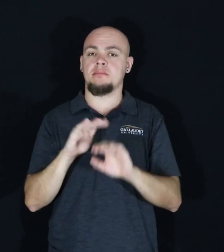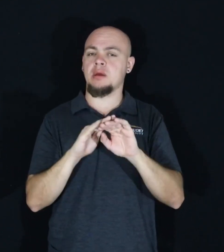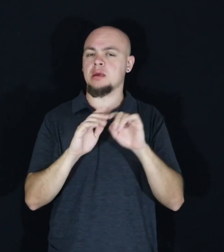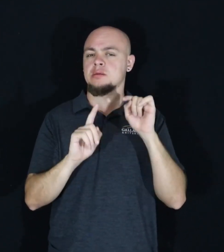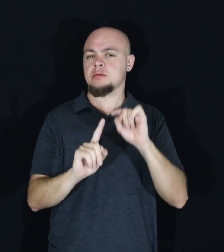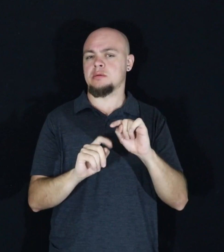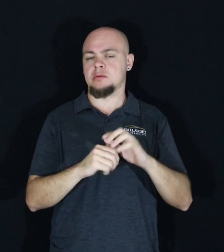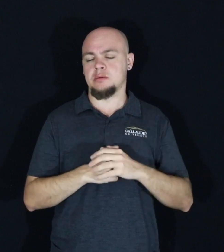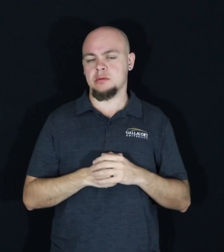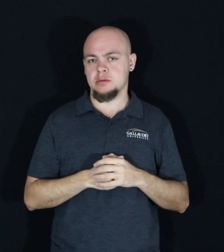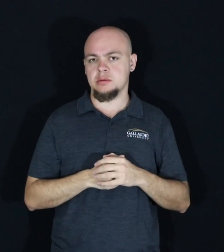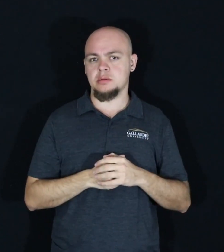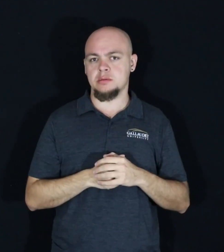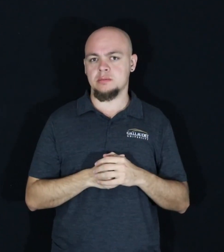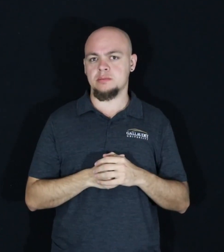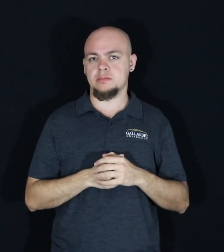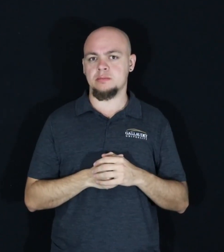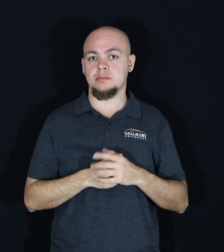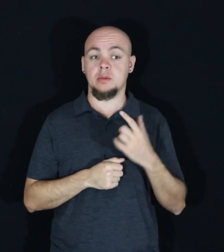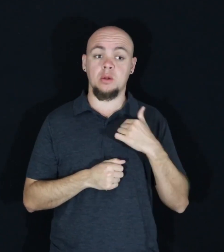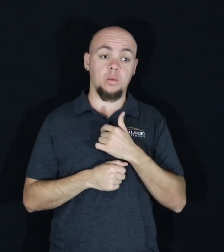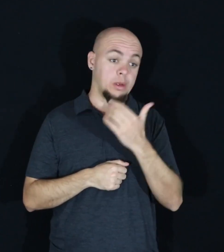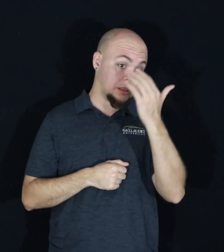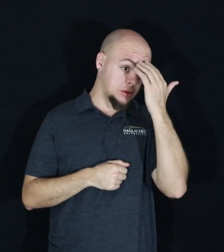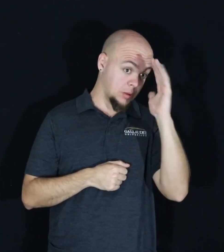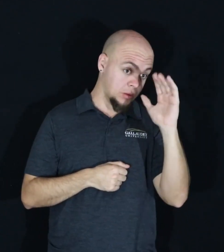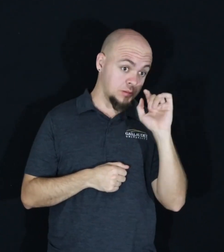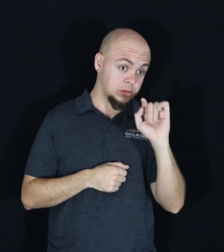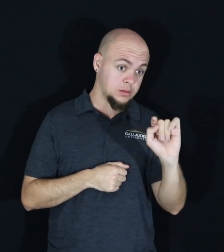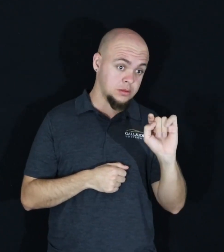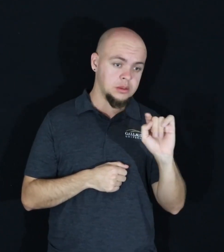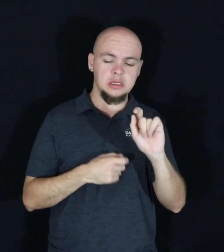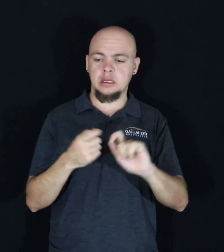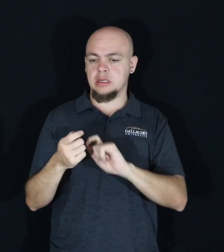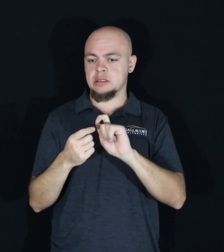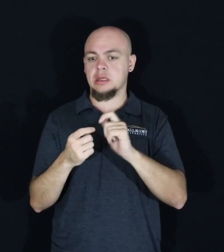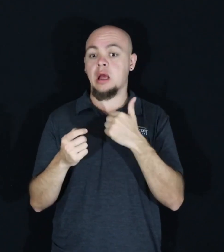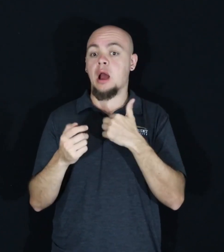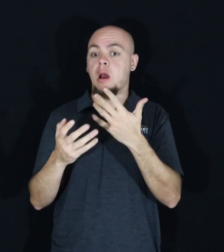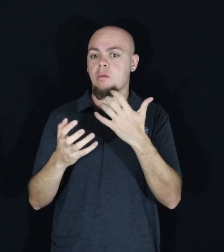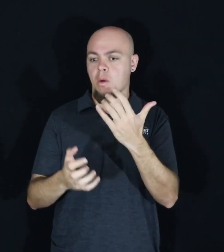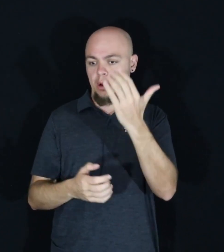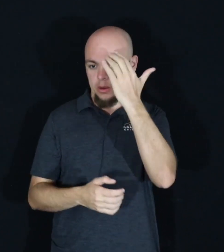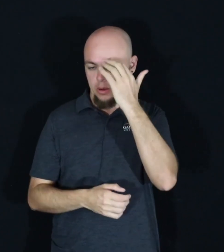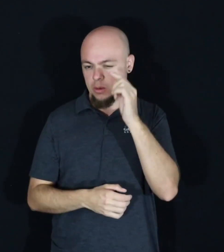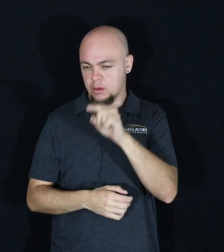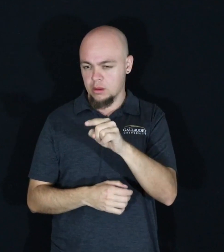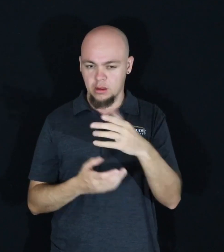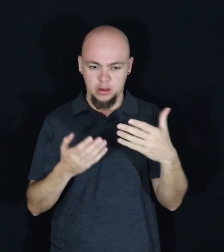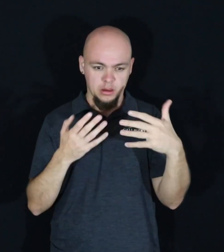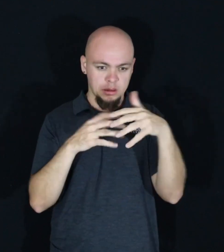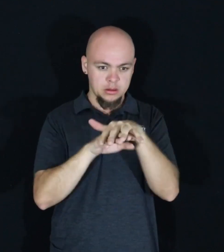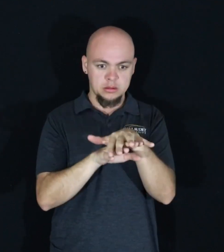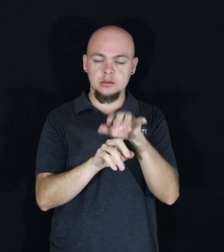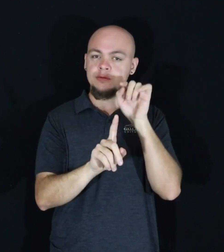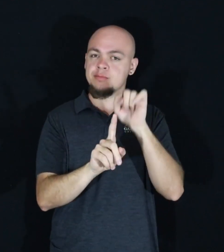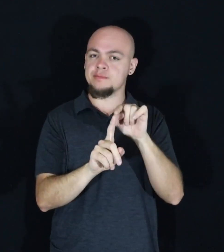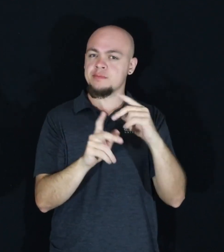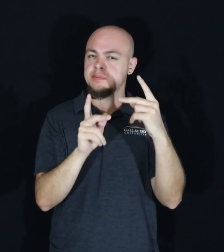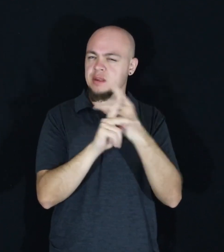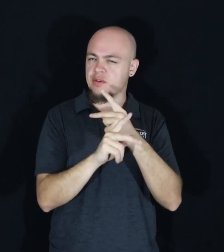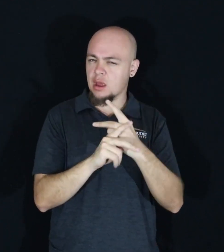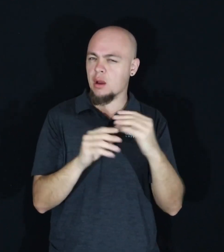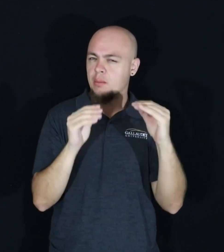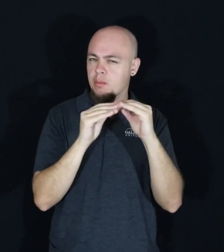point. This is what we don't know, and this is what I exactly wanted to know. So I was on a mission to find out more about